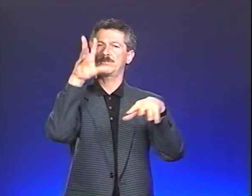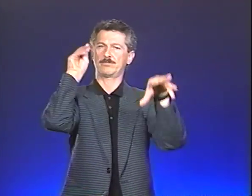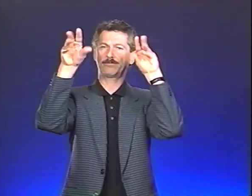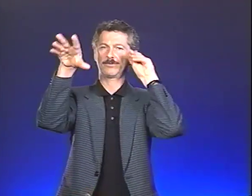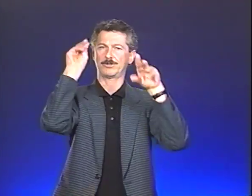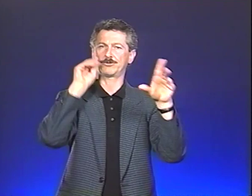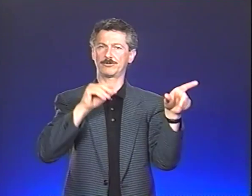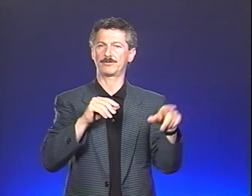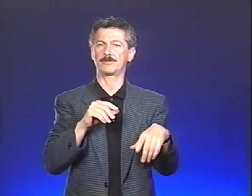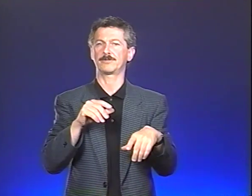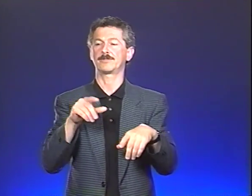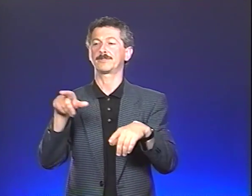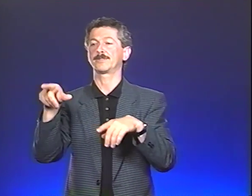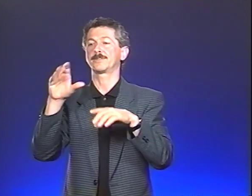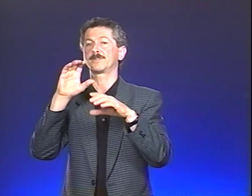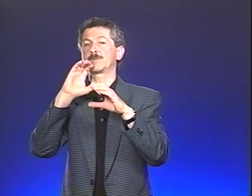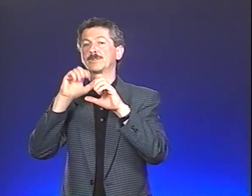their language in this way.